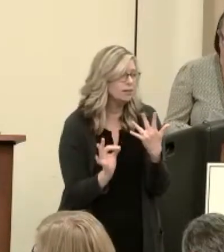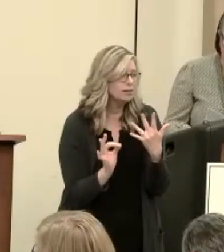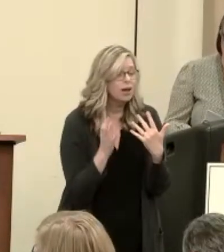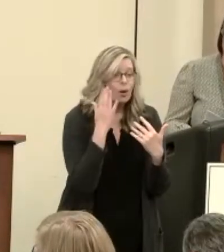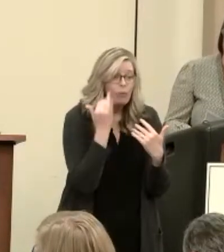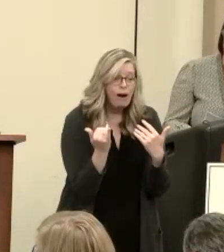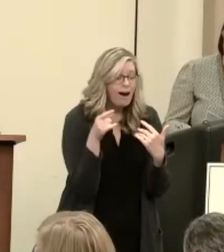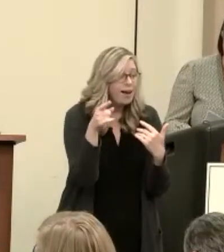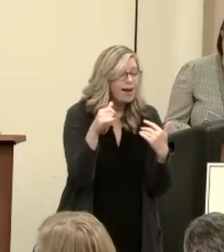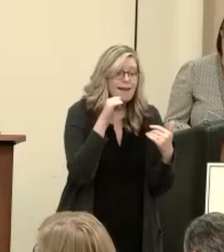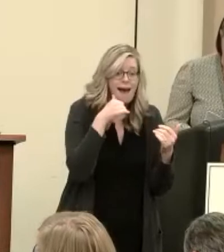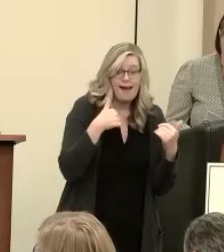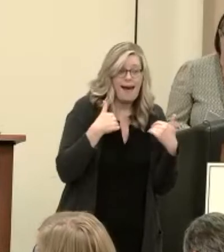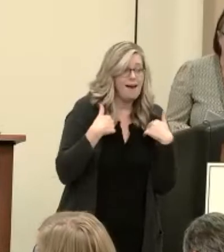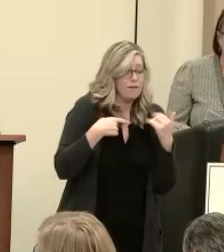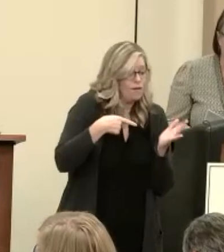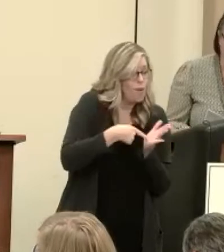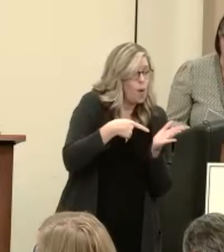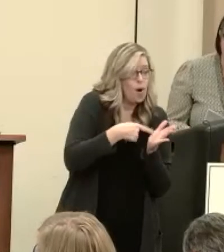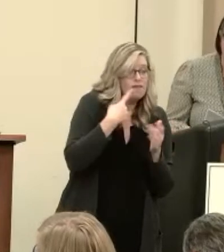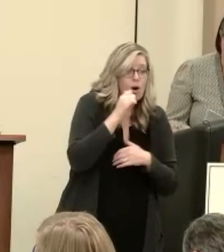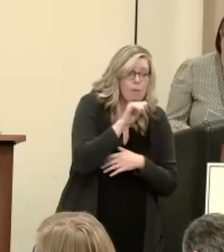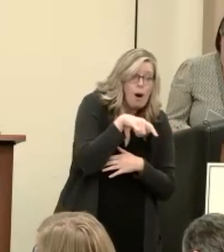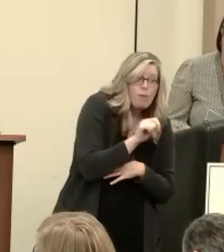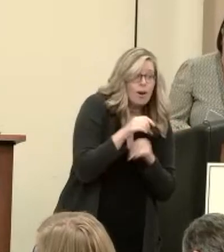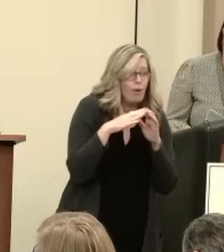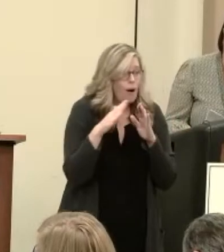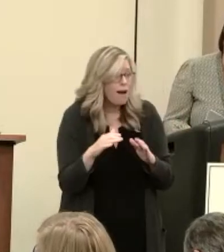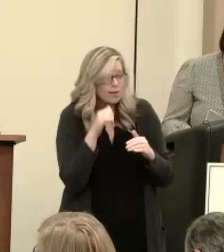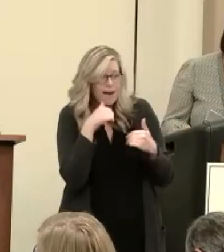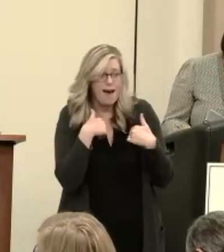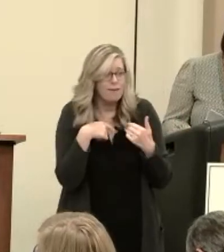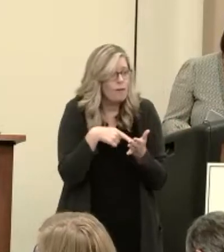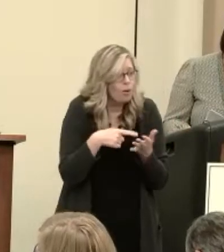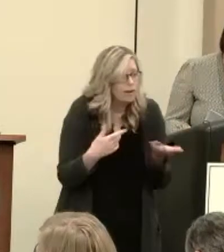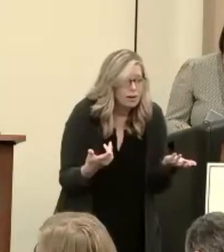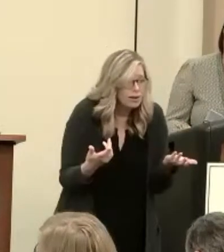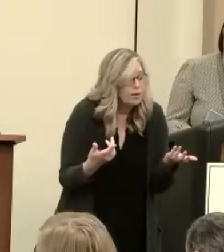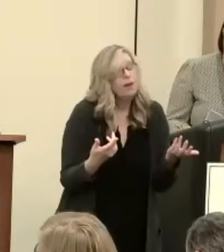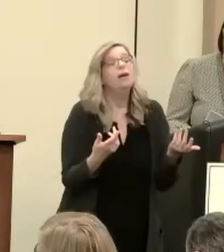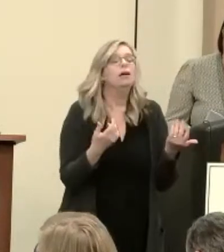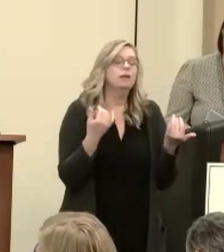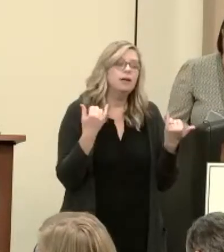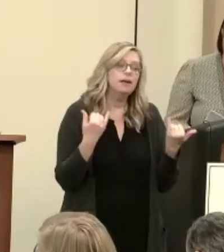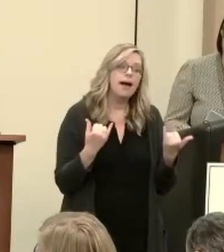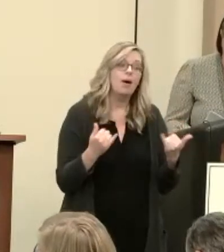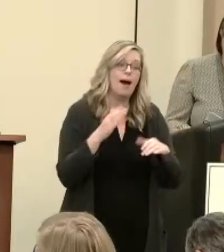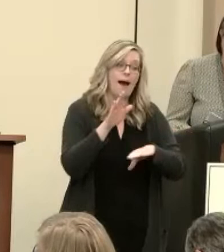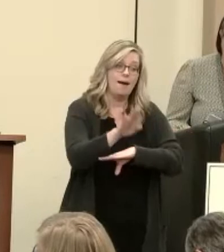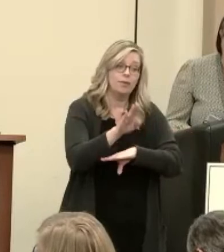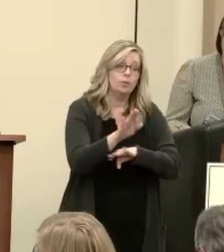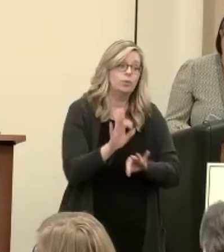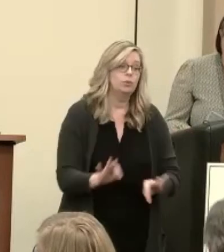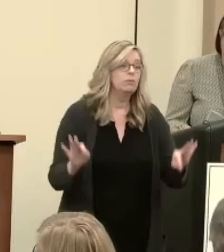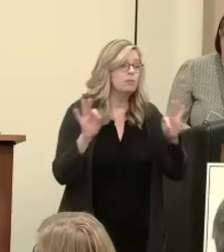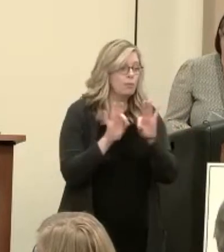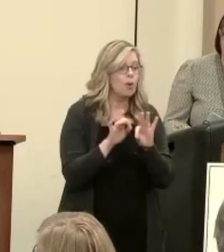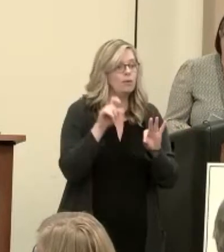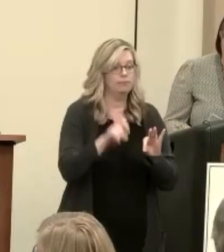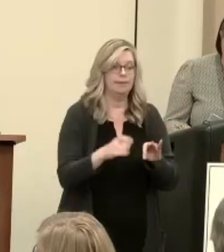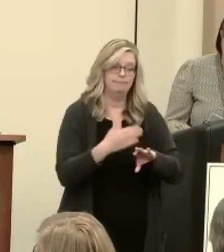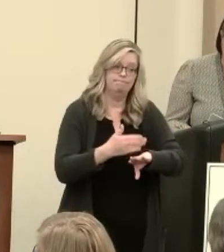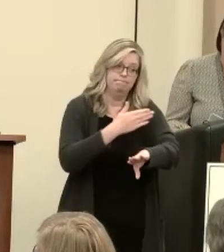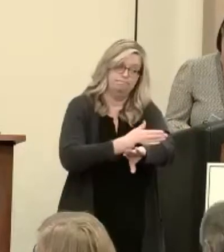accessible and affordable units in the rental market. Our third priority issue this afternoon is about doing a much better job of meeting the